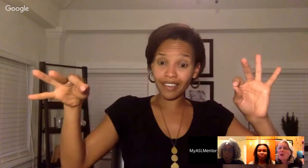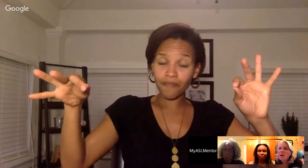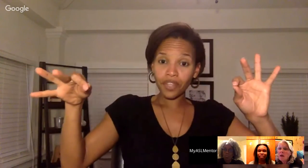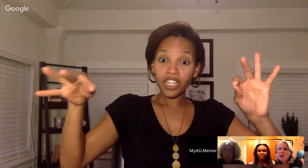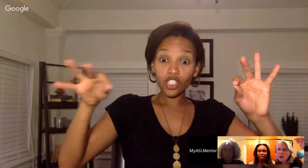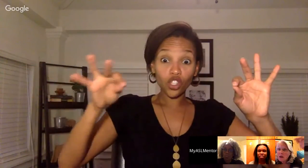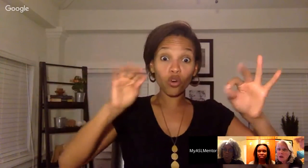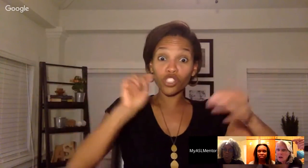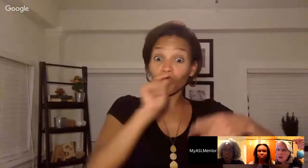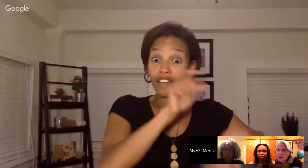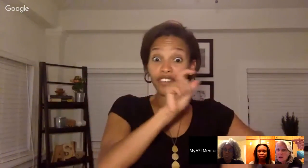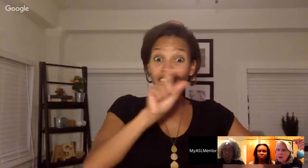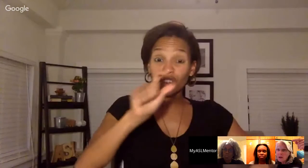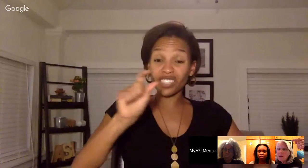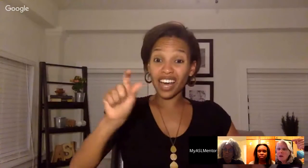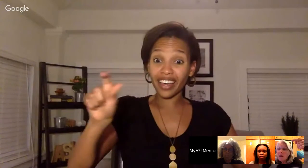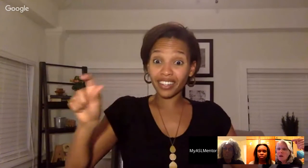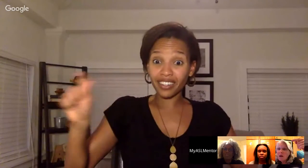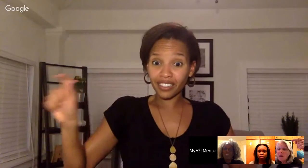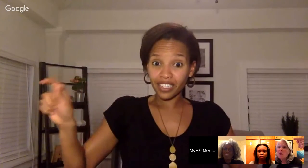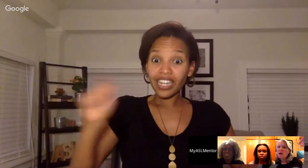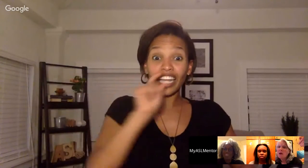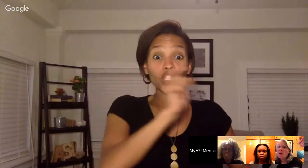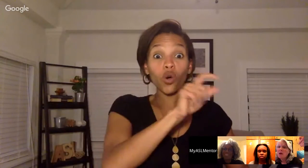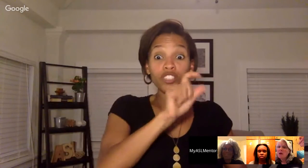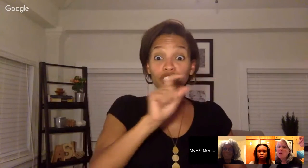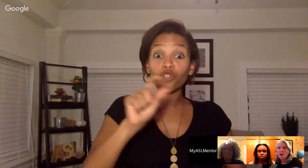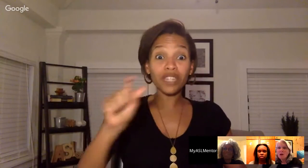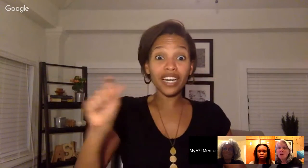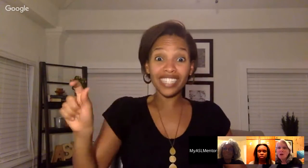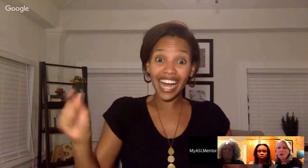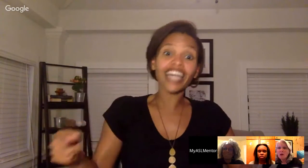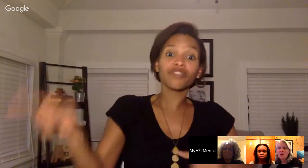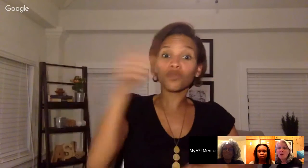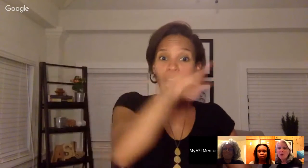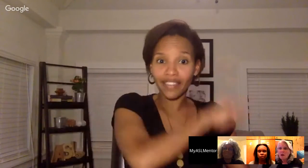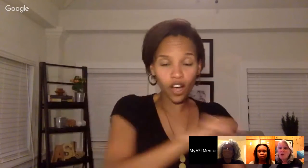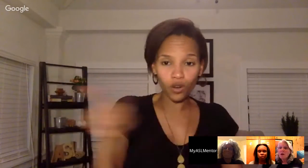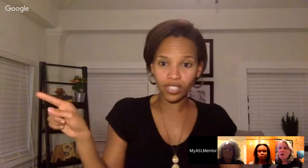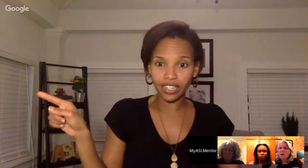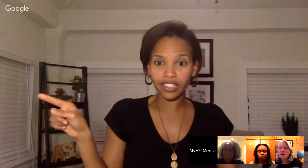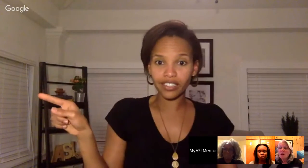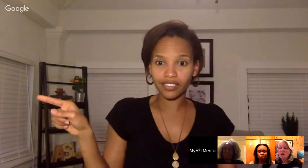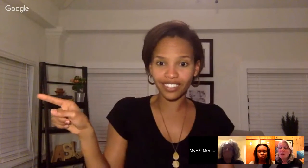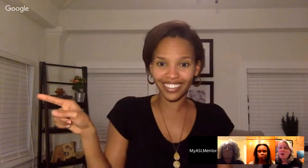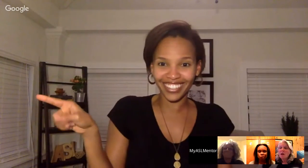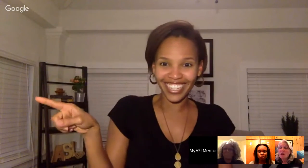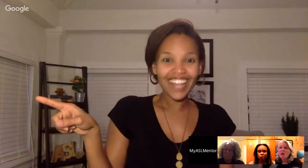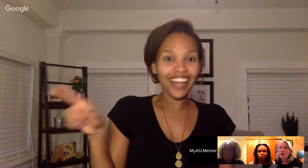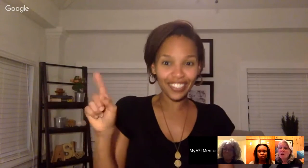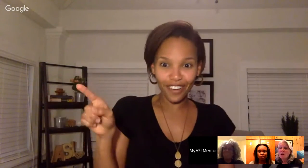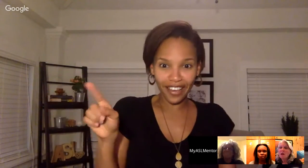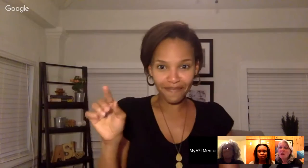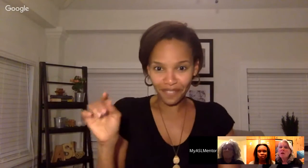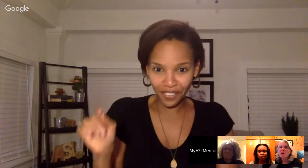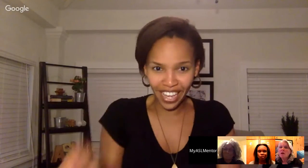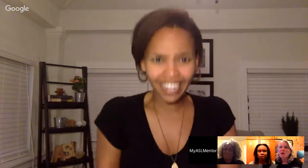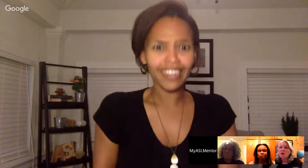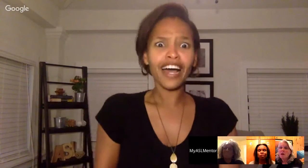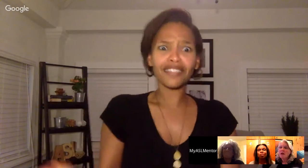I told you every single sign, I told it to you because I had to rewind that whole sentence. That's why, okay? I